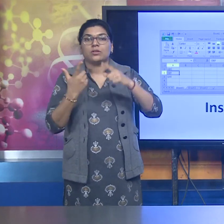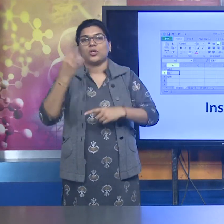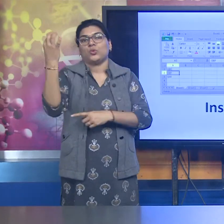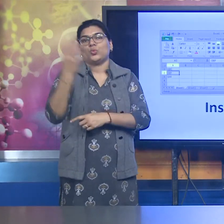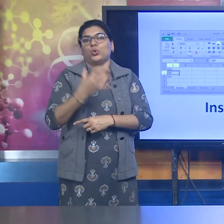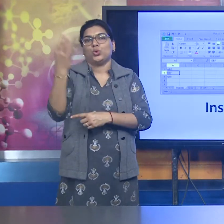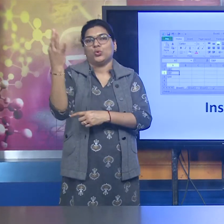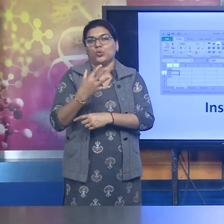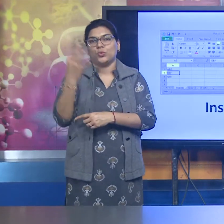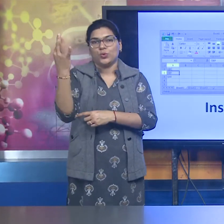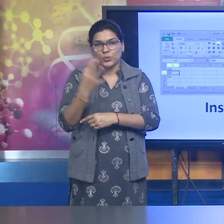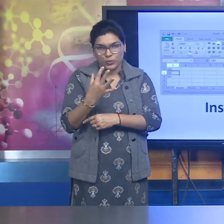Insert